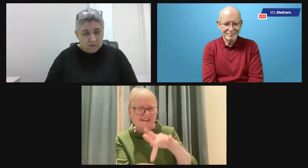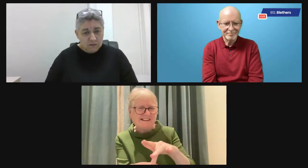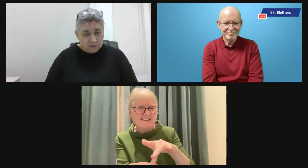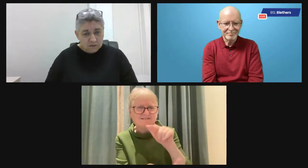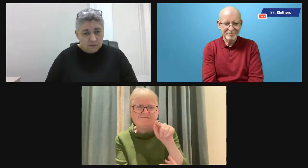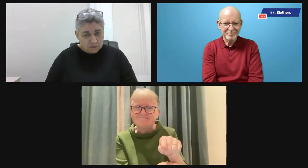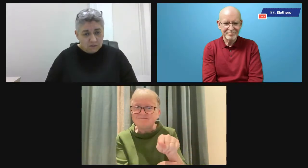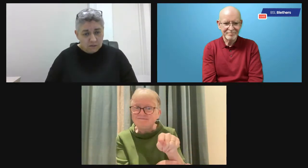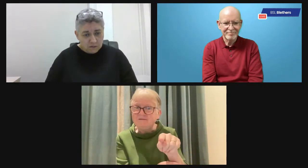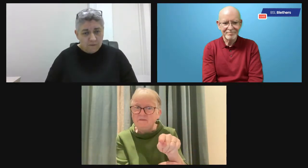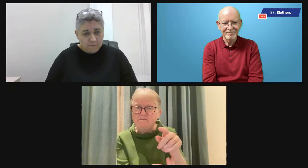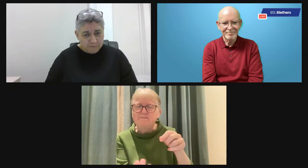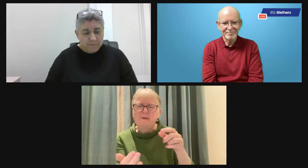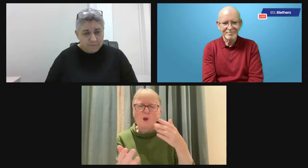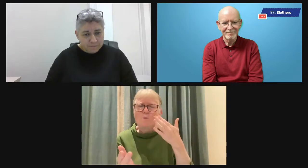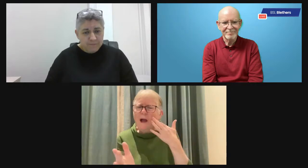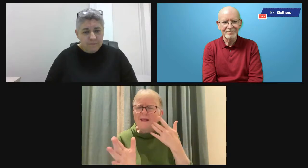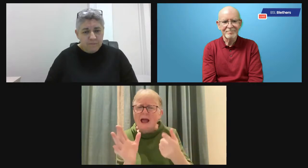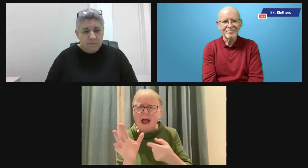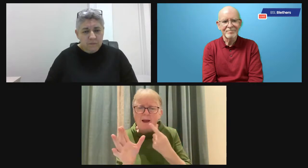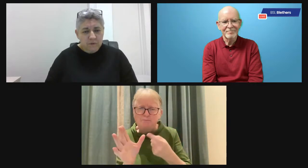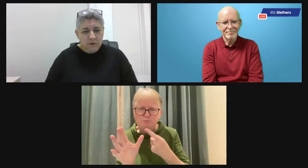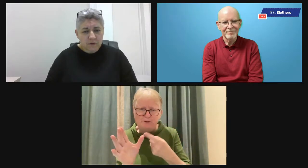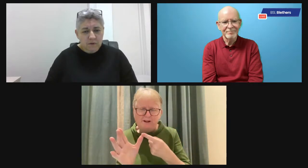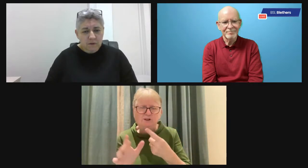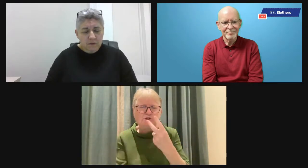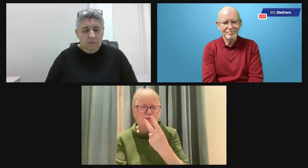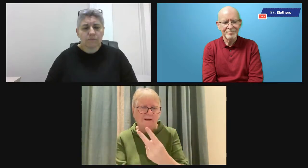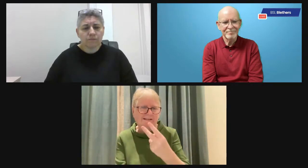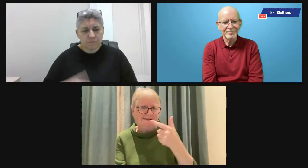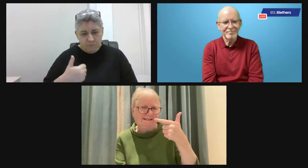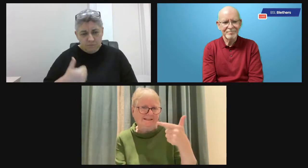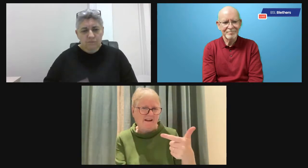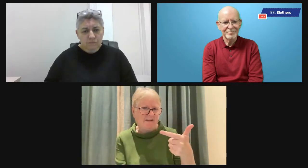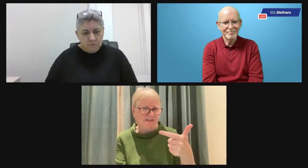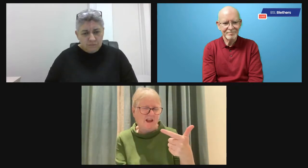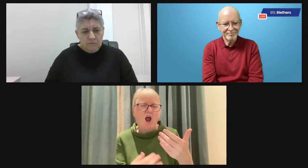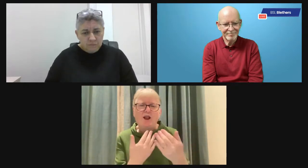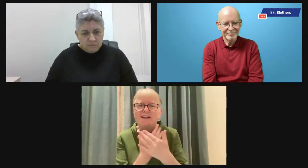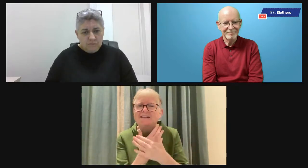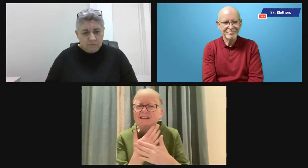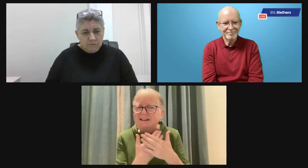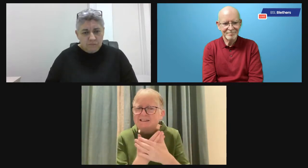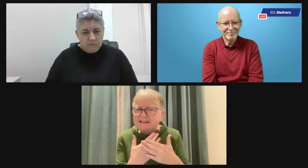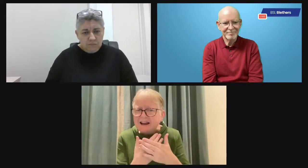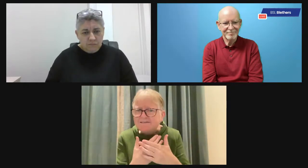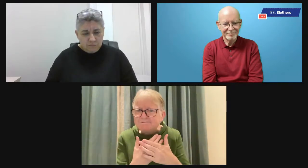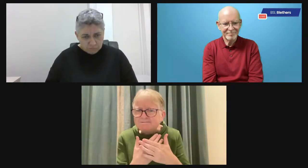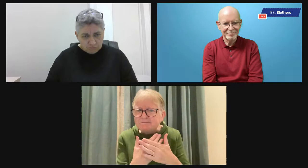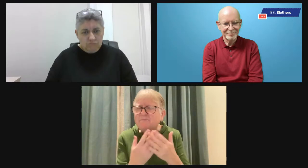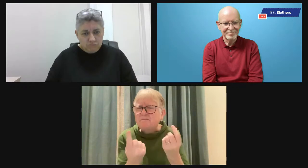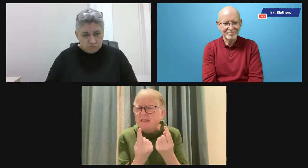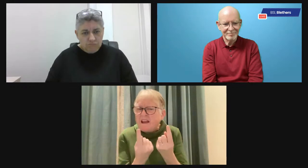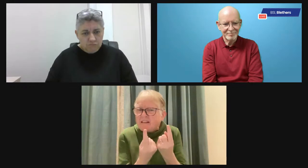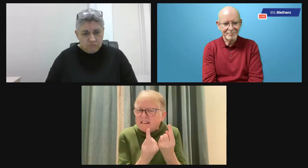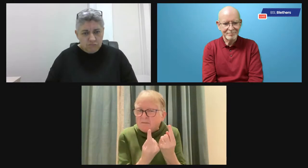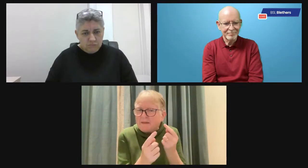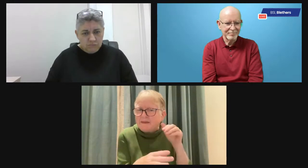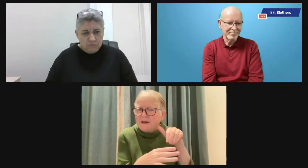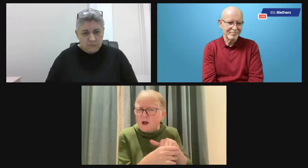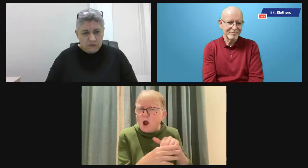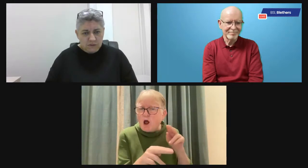ABSLTA AGM will be in Manchester at the Deaf Centre there in April, the 27th of April, which